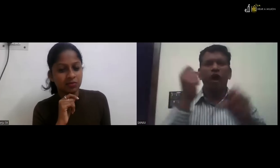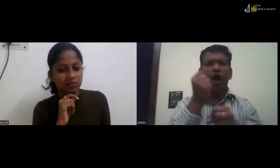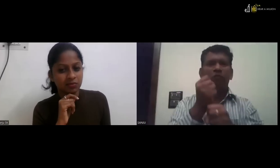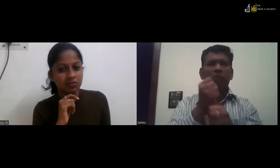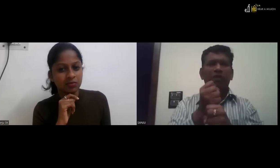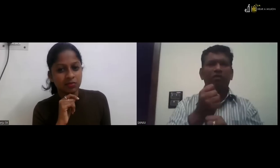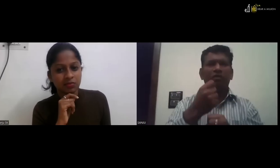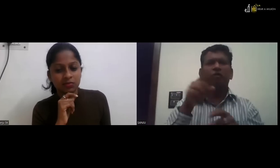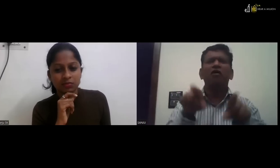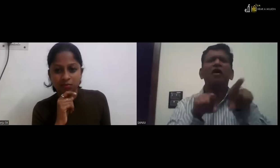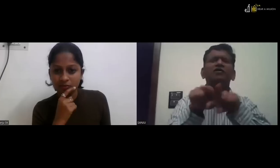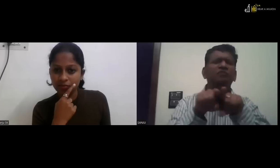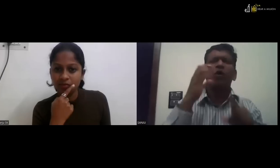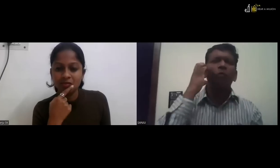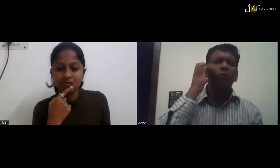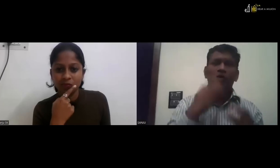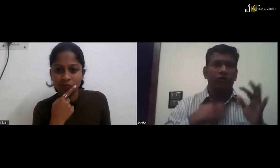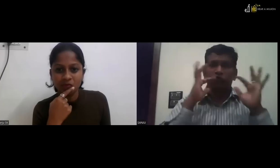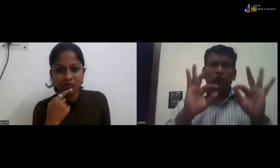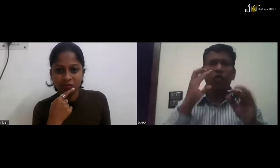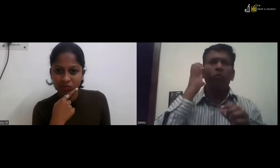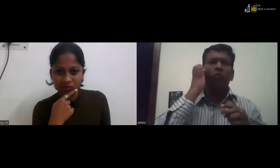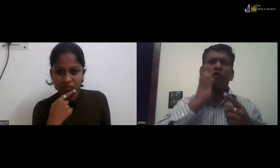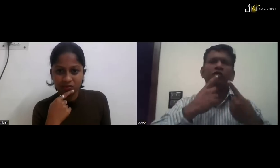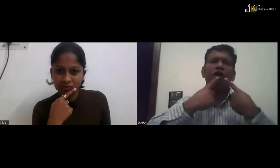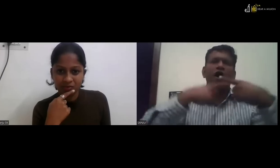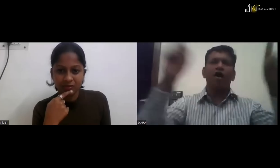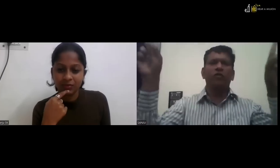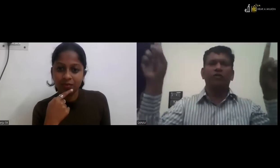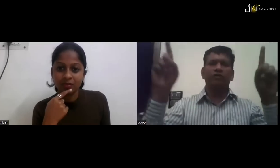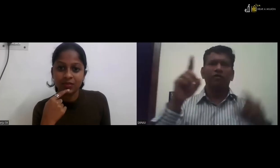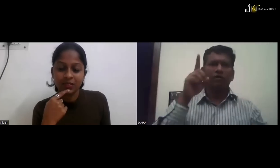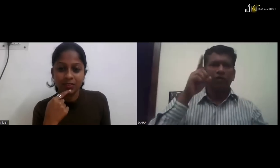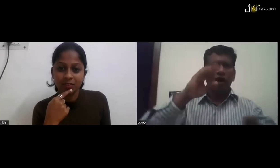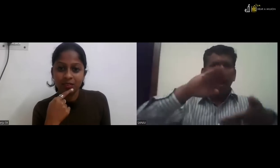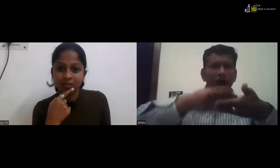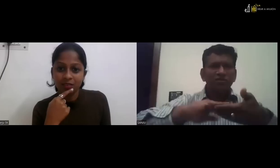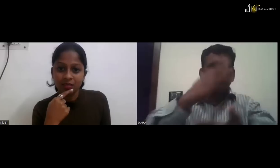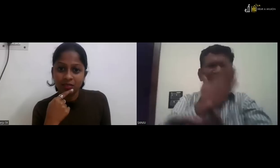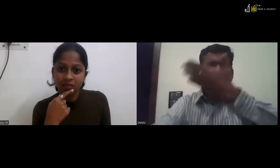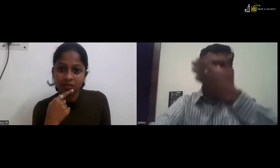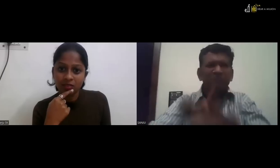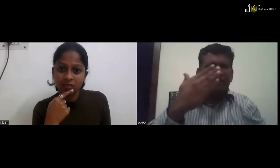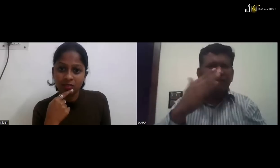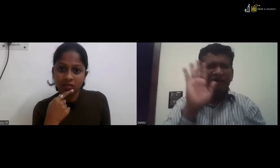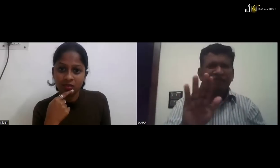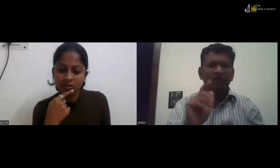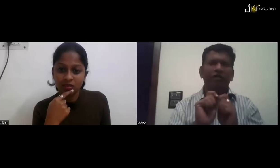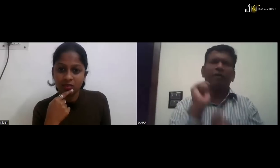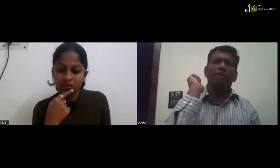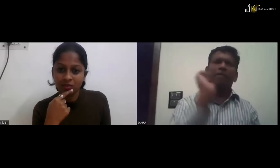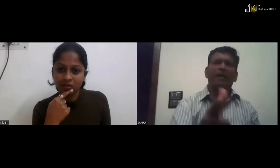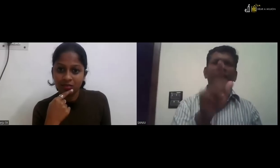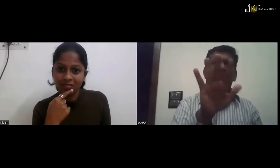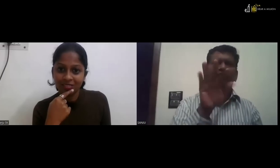please. So government is also raising a word, for the awareness. Modi recently also shared